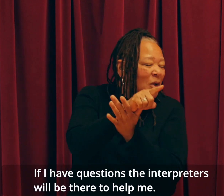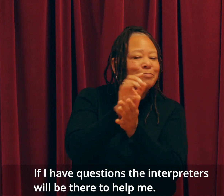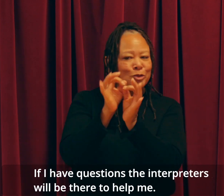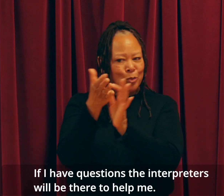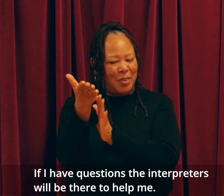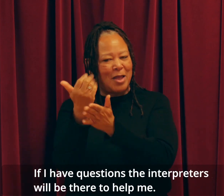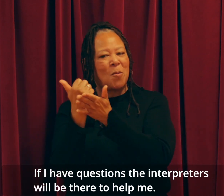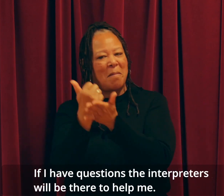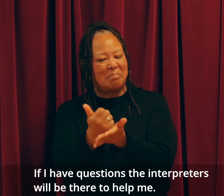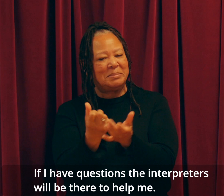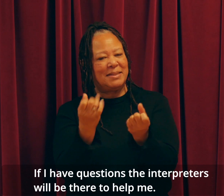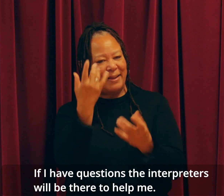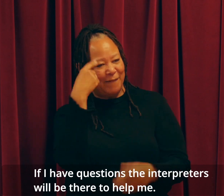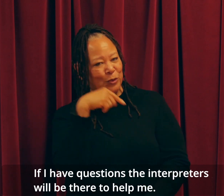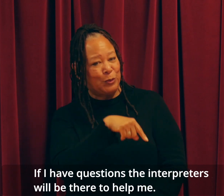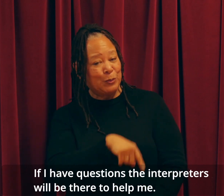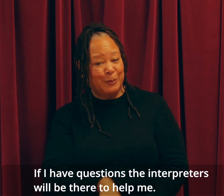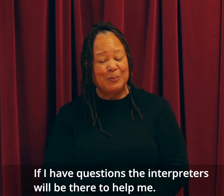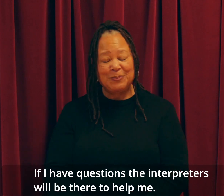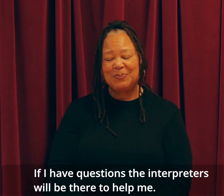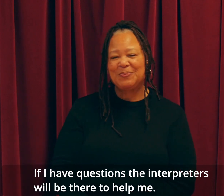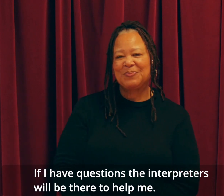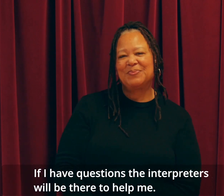If I have questions, the interpreters will be there to help me.